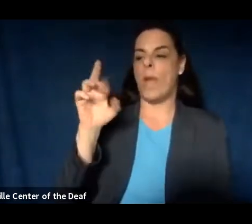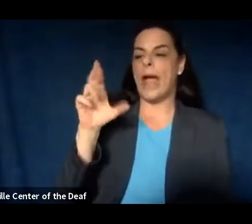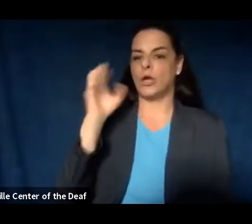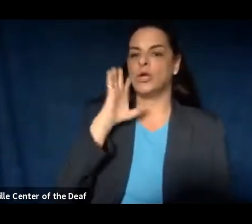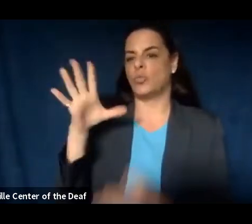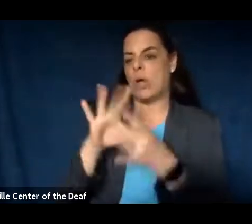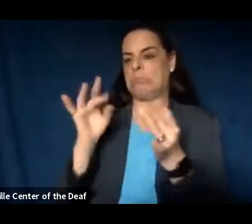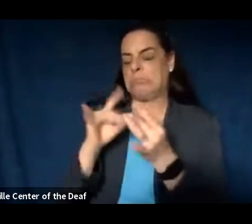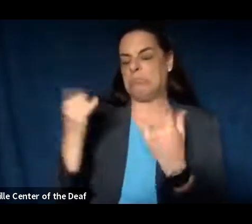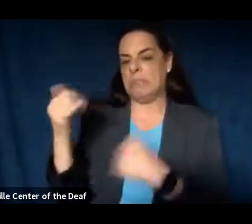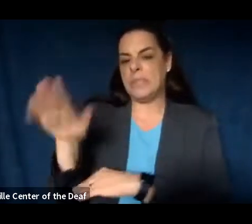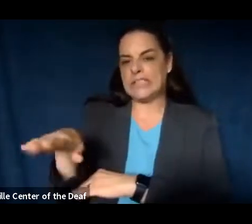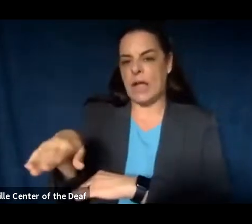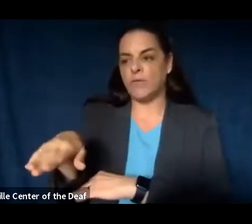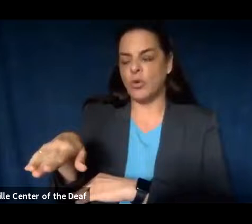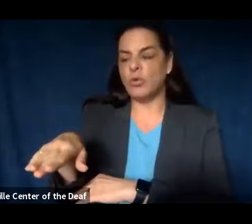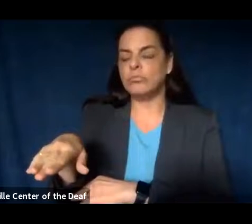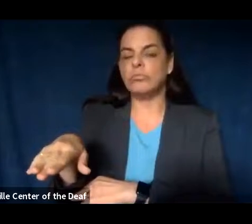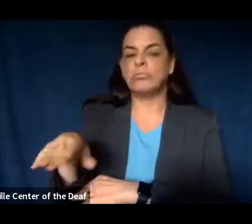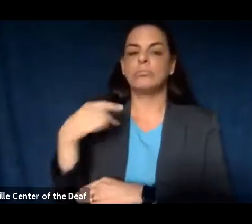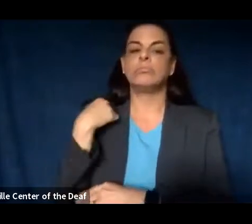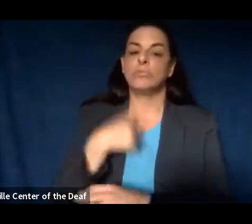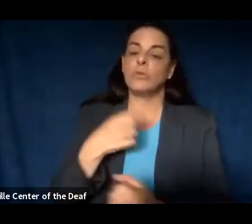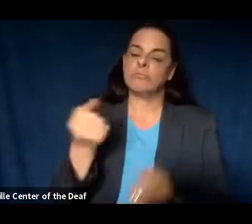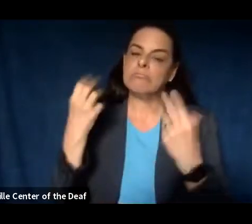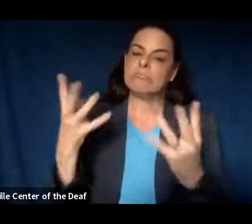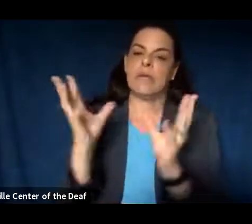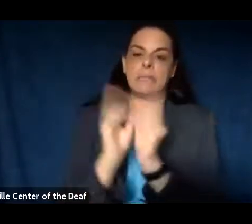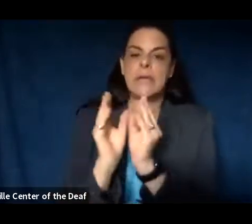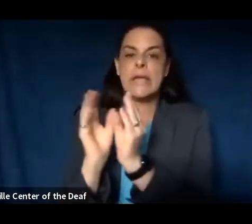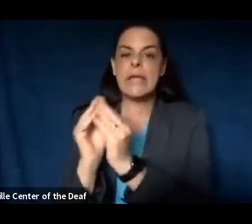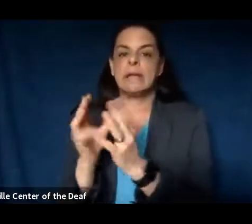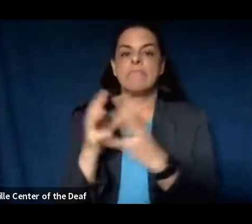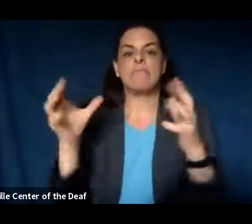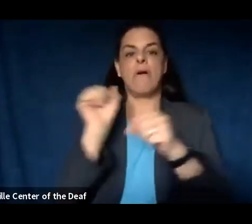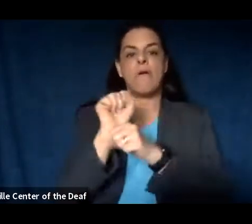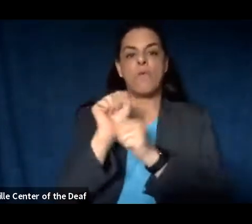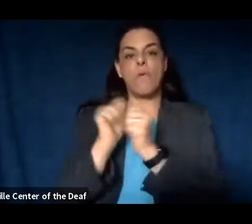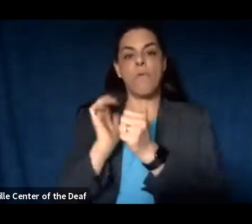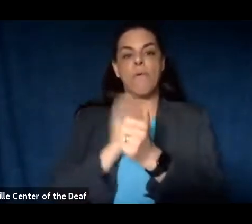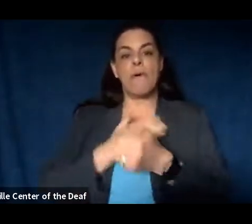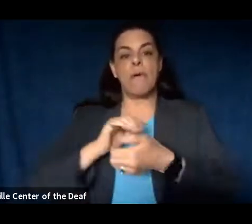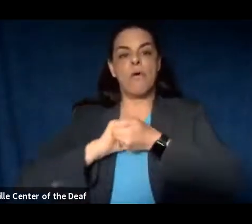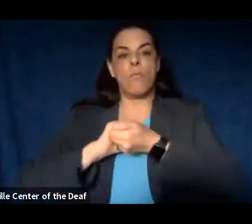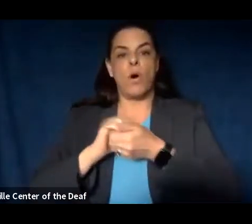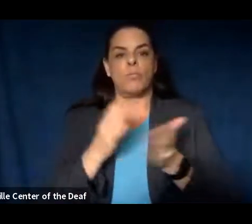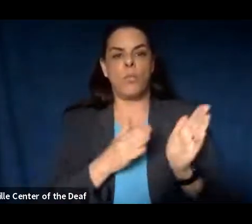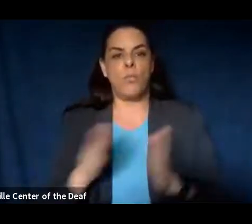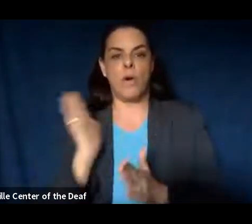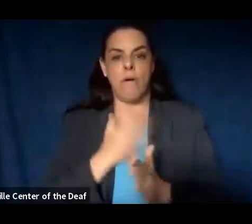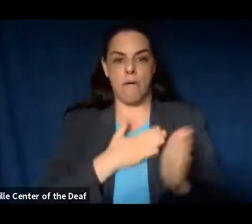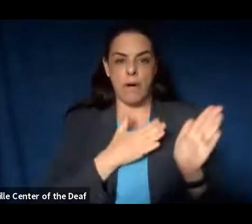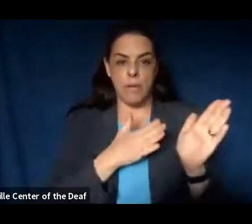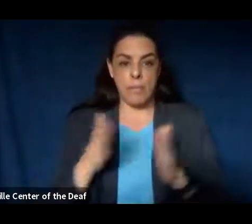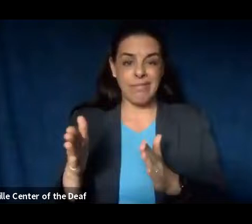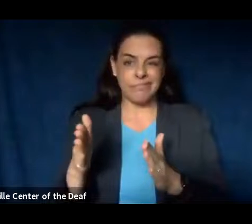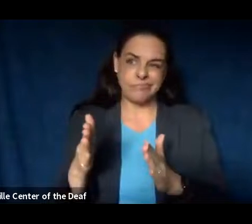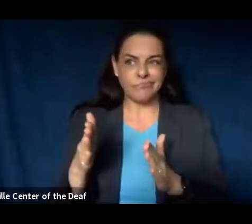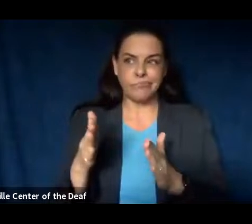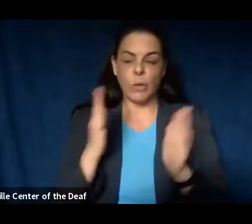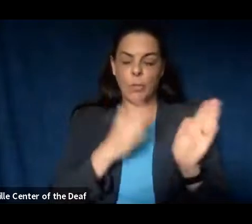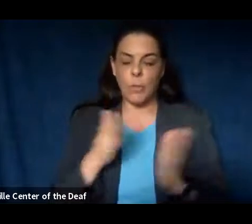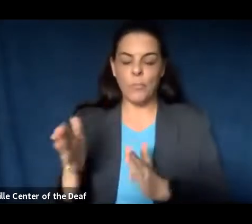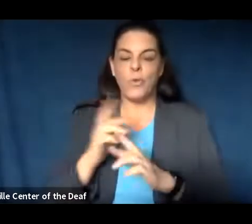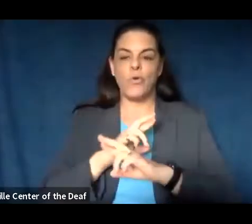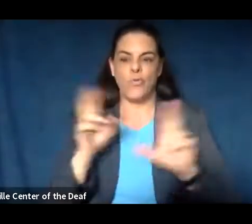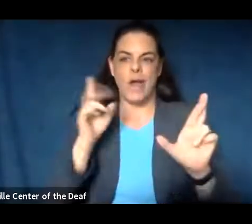this afternoon when we move forward. We've been having lots of meetings and doing a lot of work with our partners to prepare our plan moving forward. I think the most